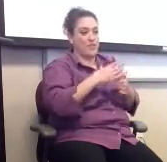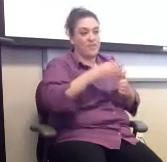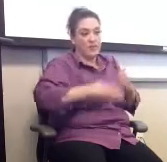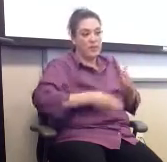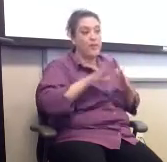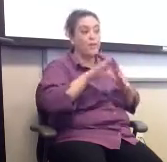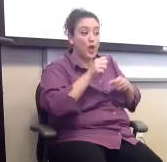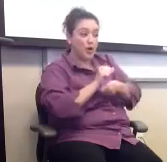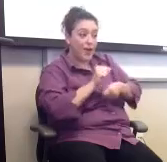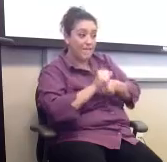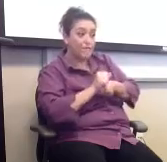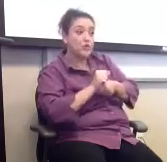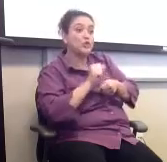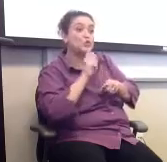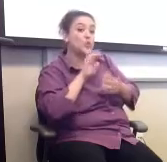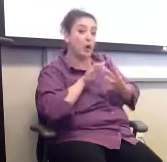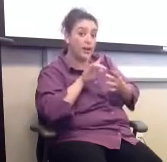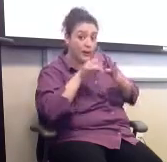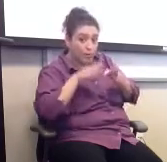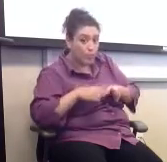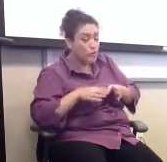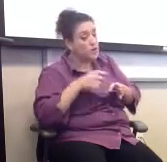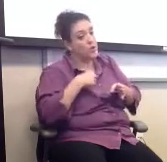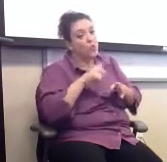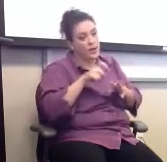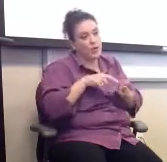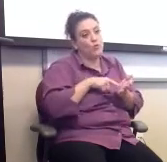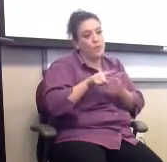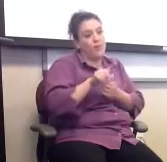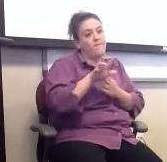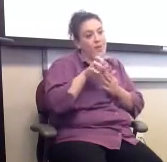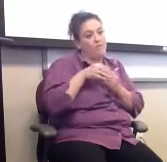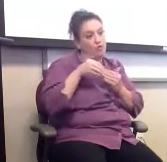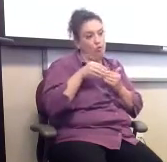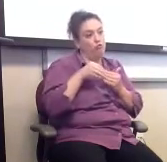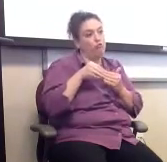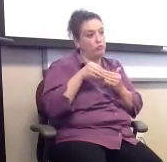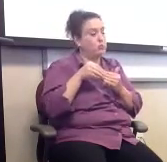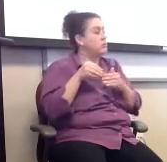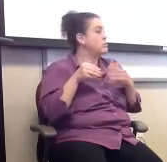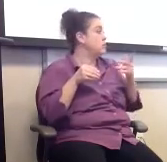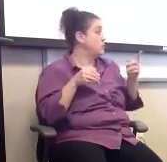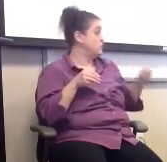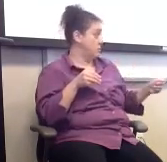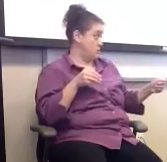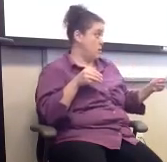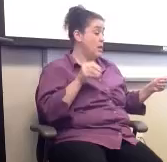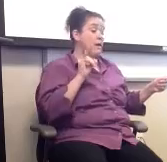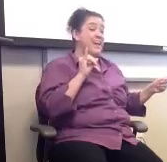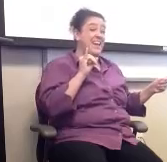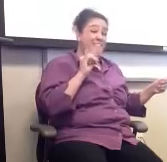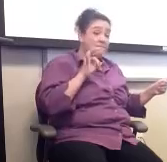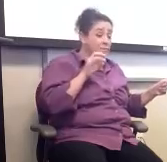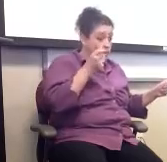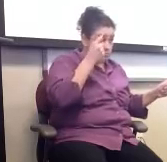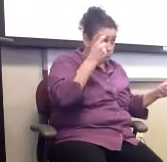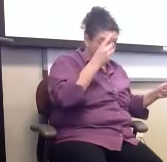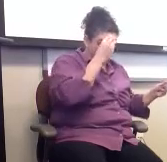$500 for it. Okay? If you're doing, and I just wanna say this really quickly because I think it's something that's a